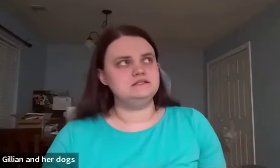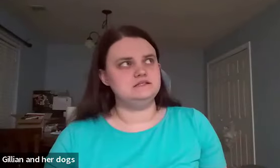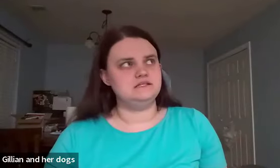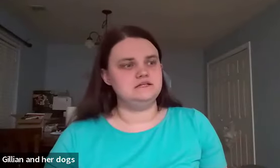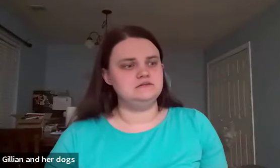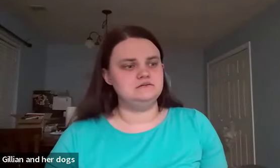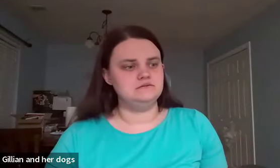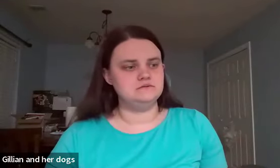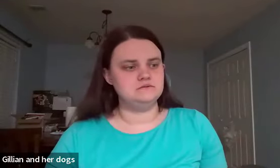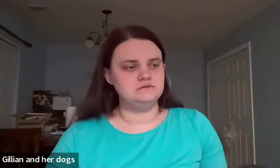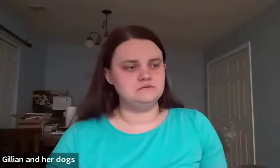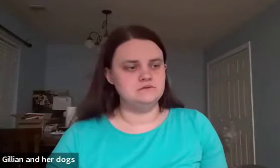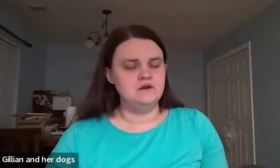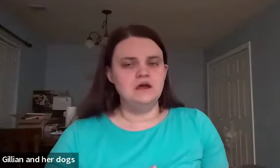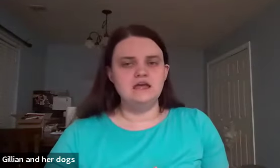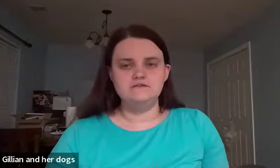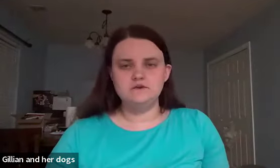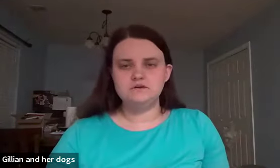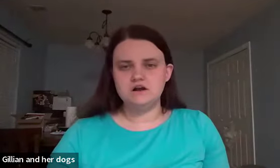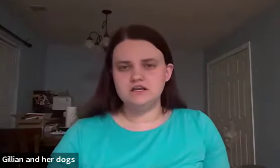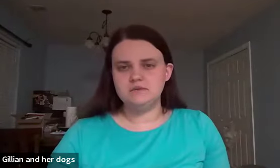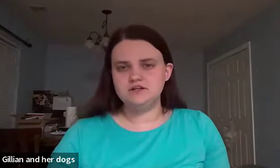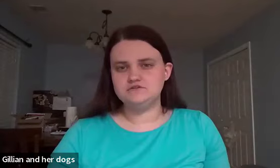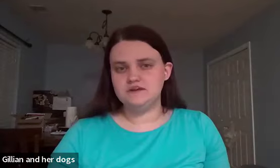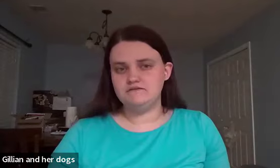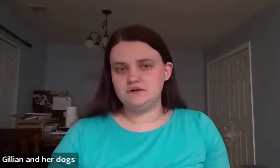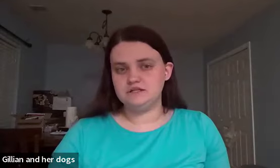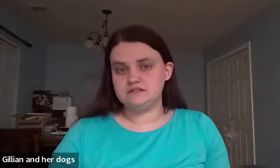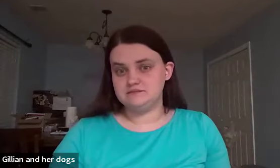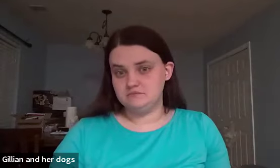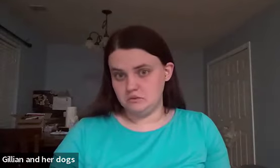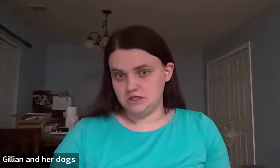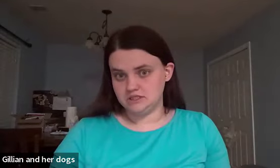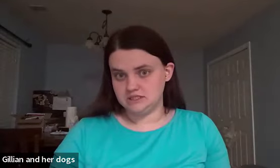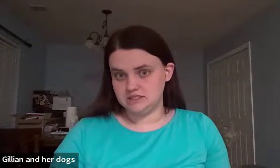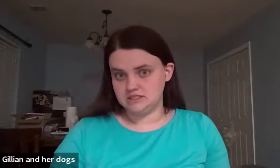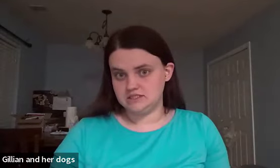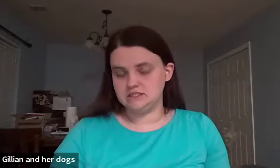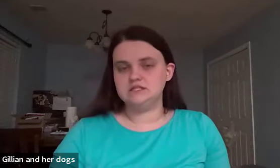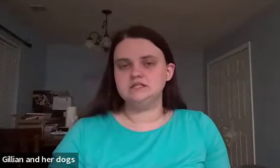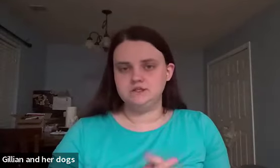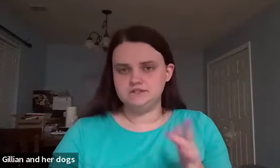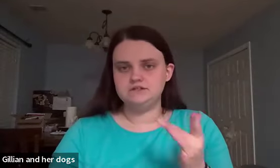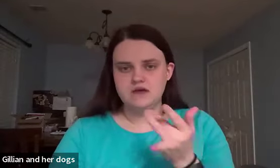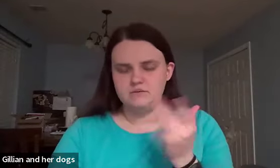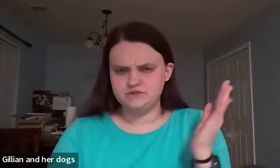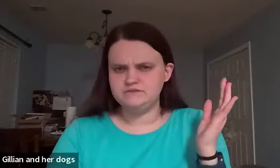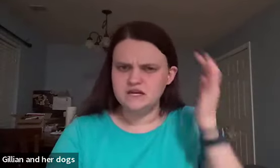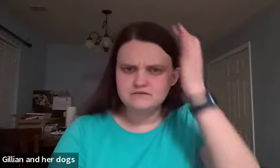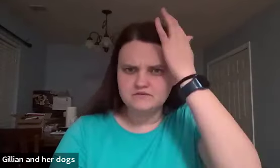Let's see. If you were talking about your favorite sport, you would do that, which we've done